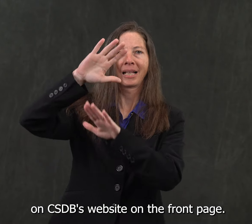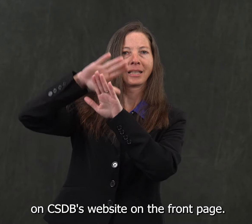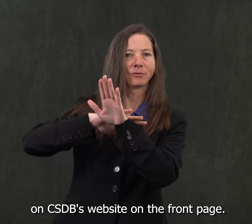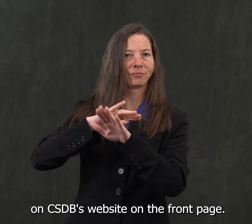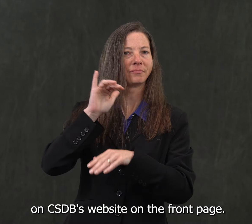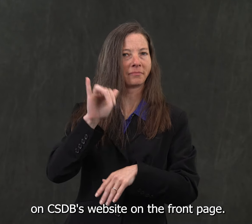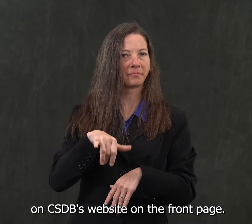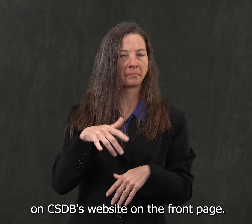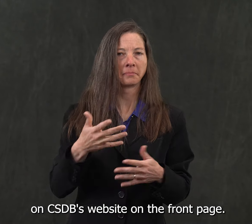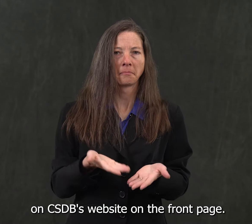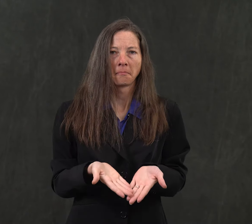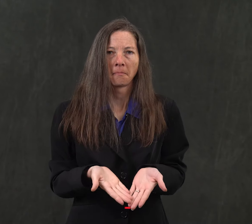page.